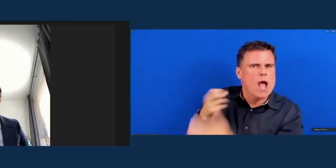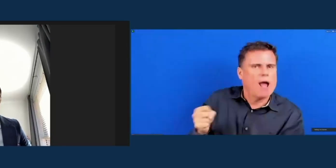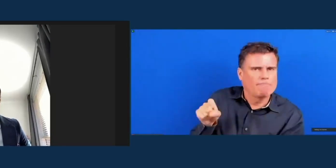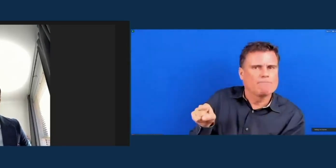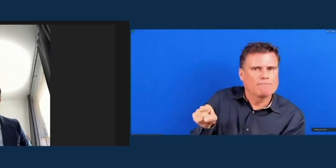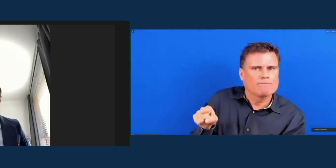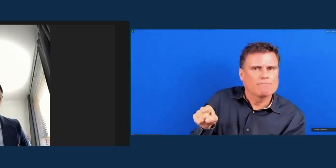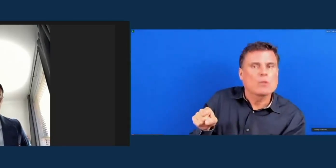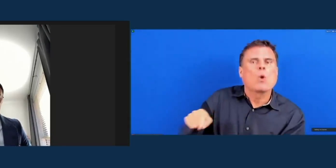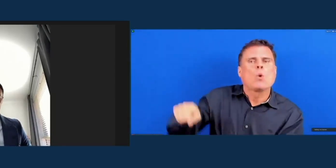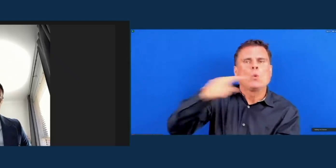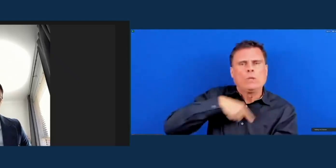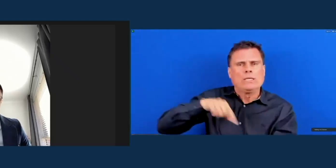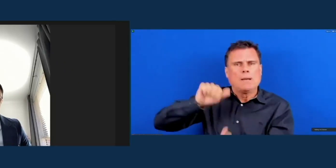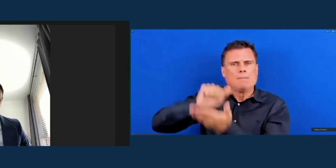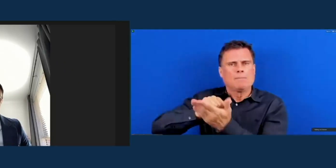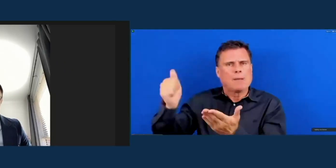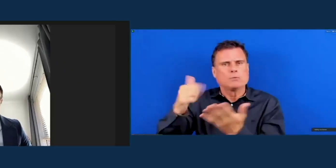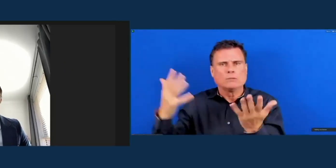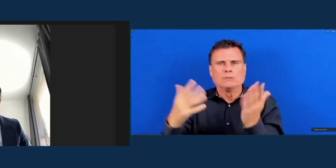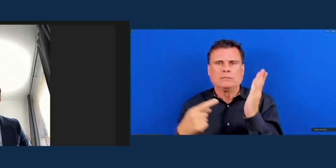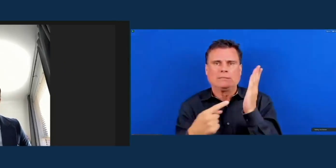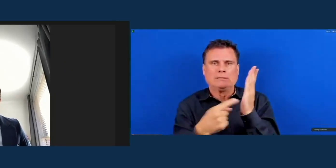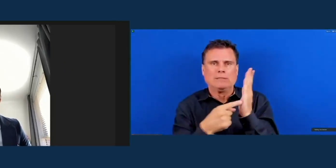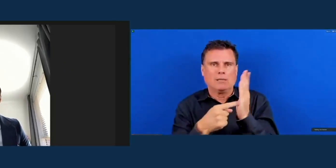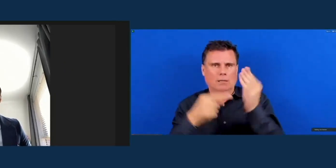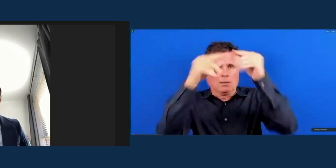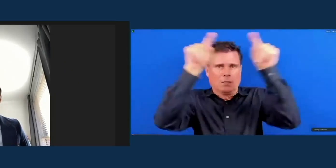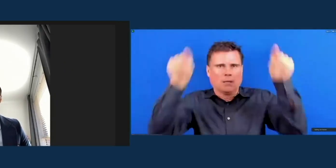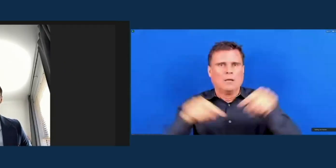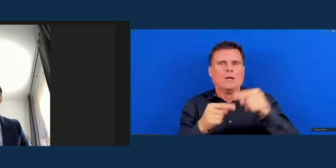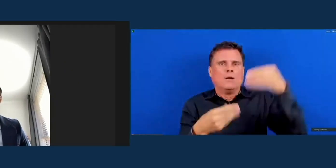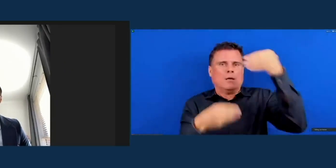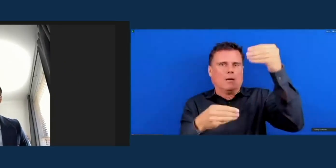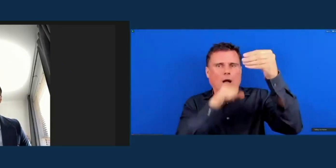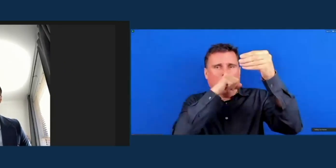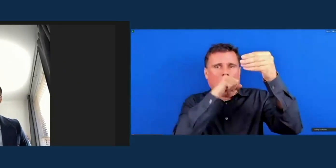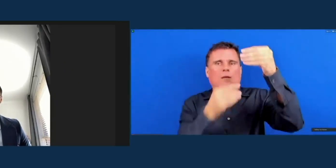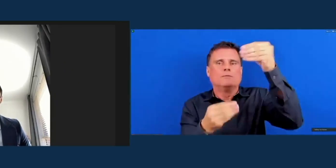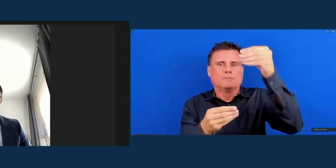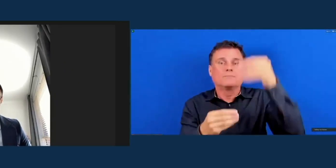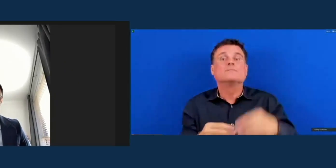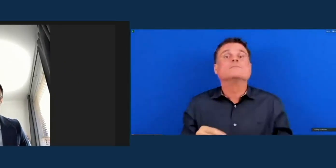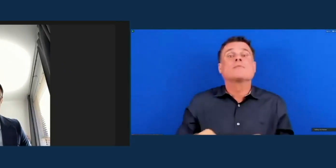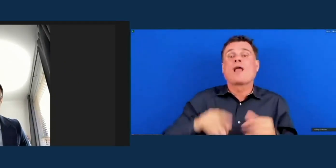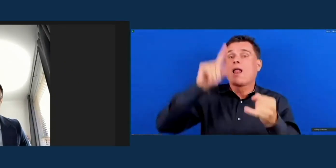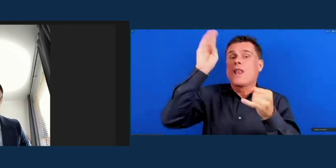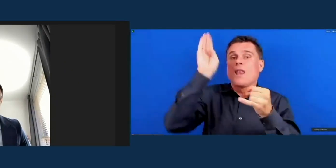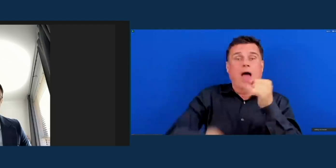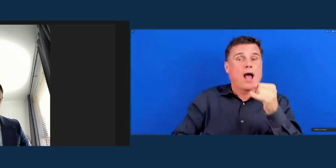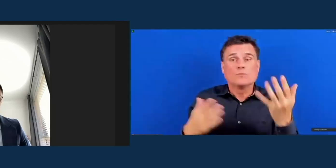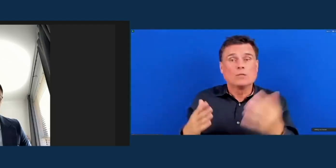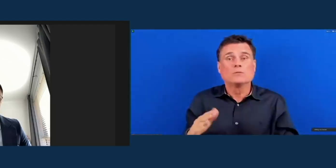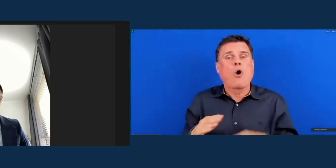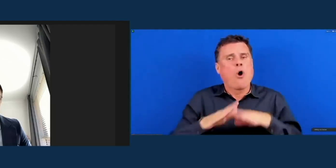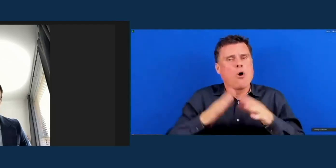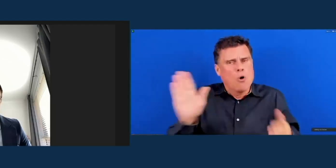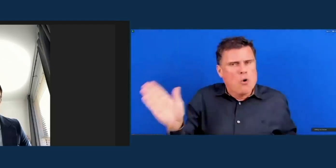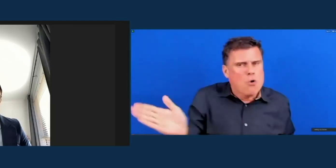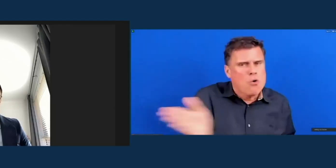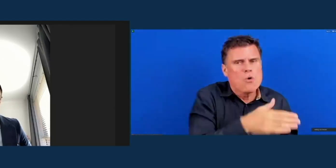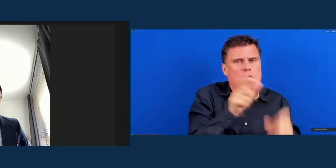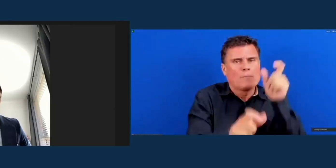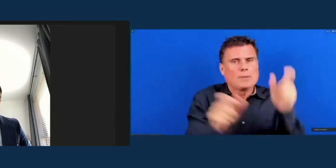And finally, all Children Reading awardees who contributed to the 2023 Global Education Monitoring